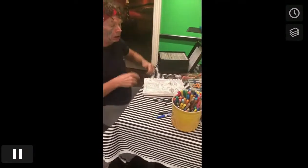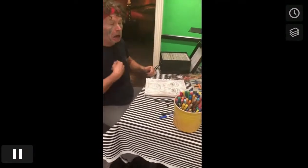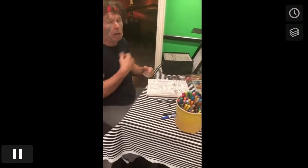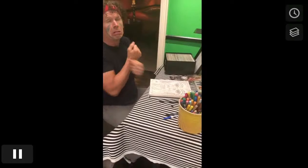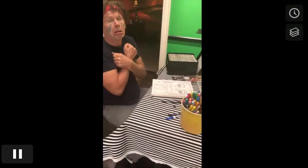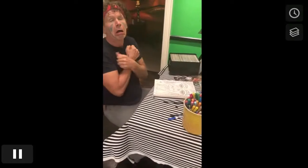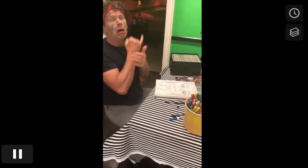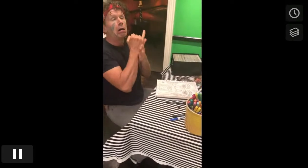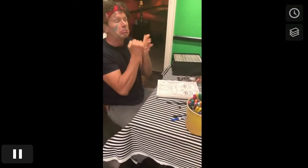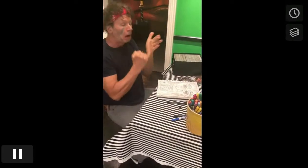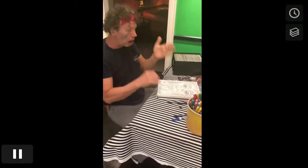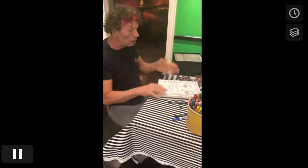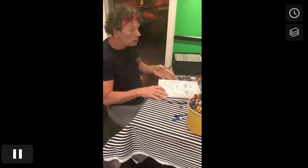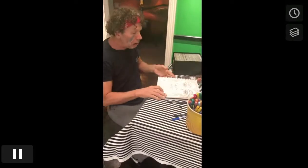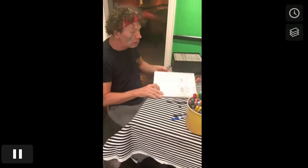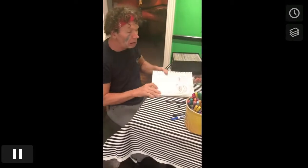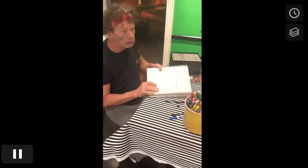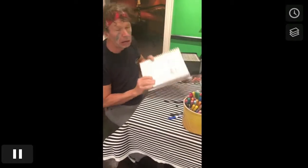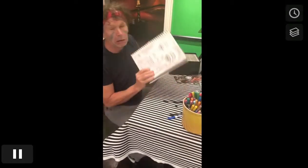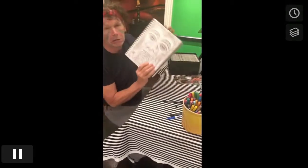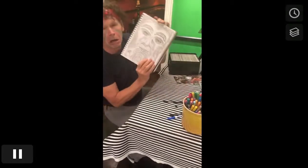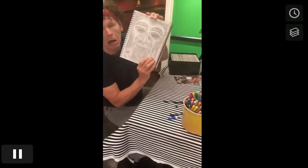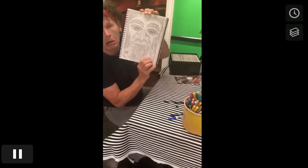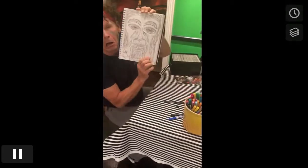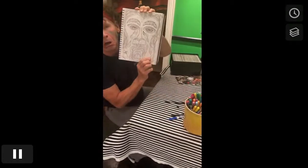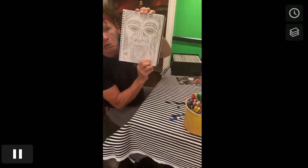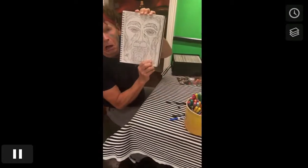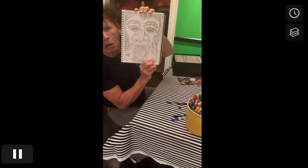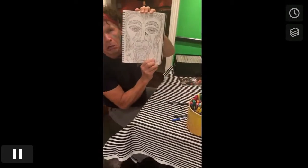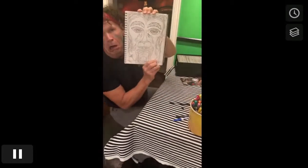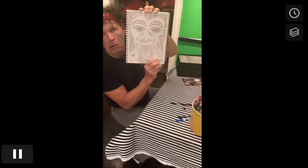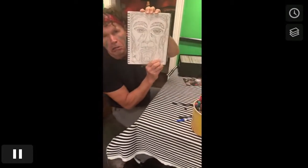Ah, cried, I love art.